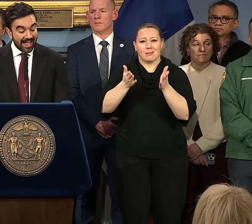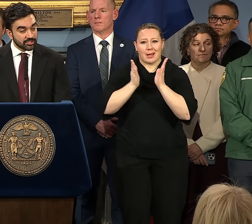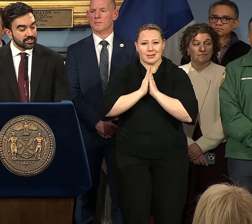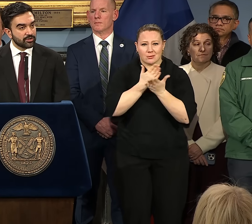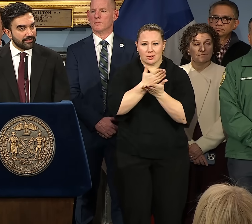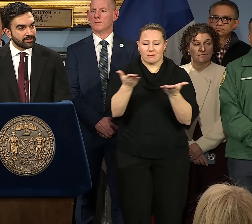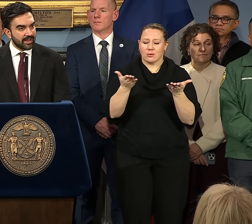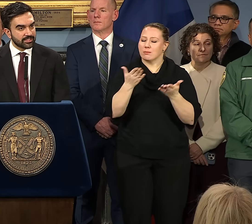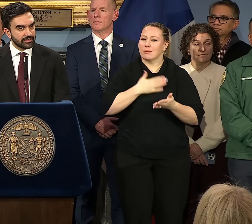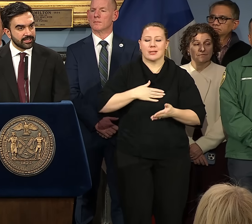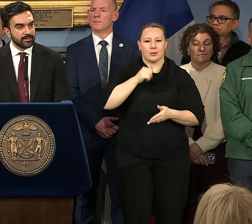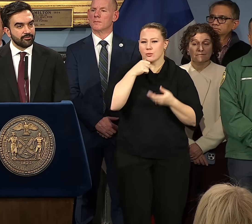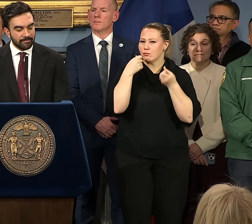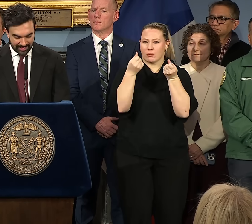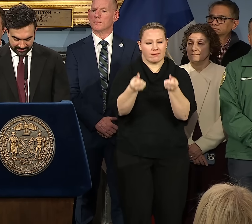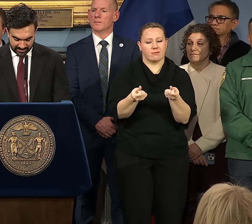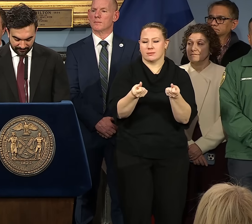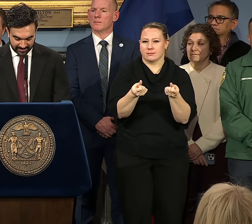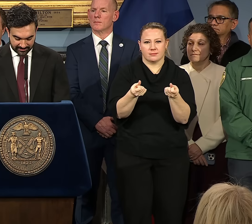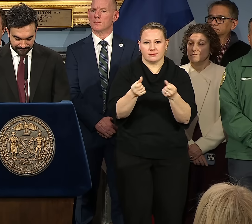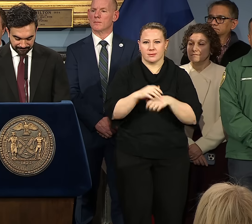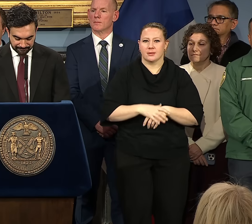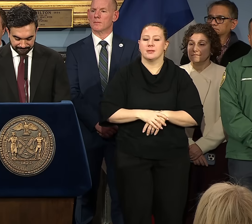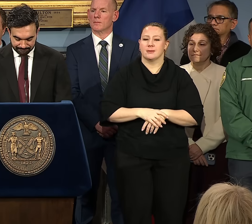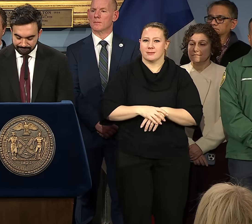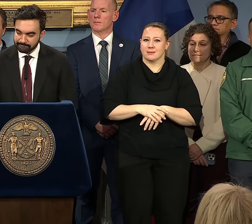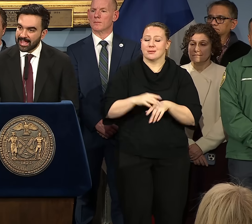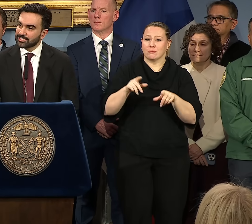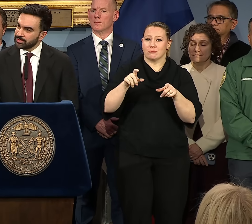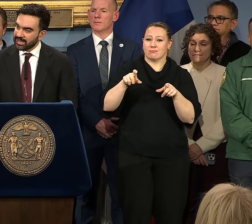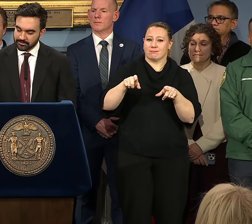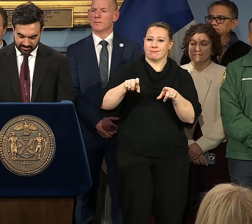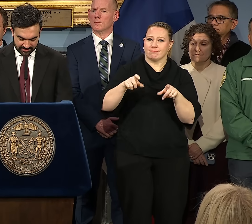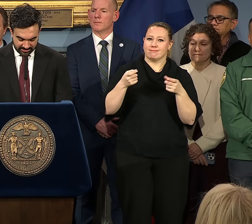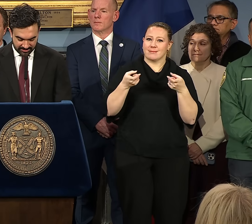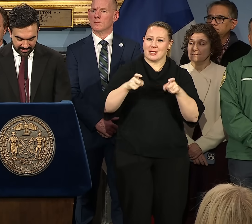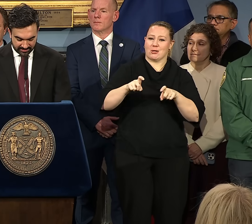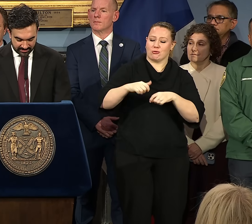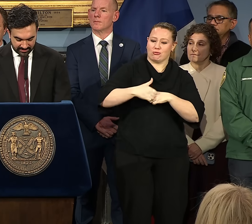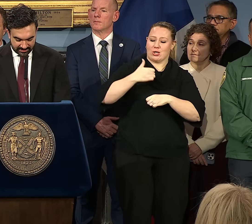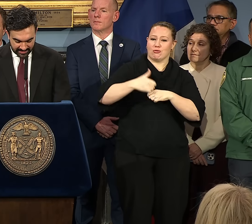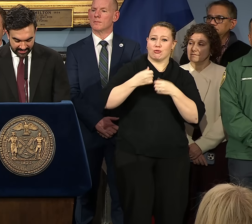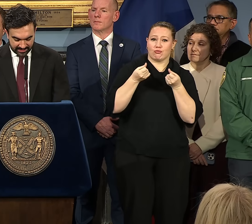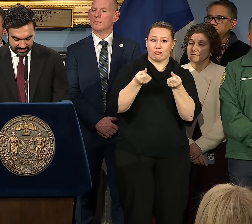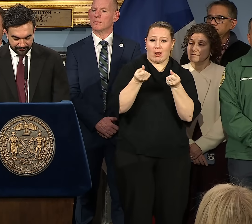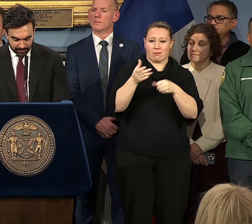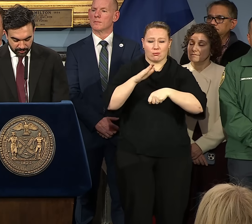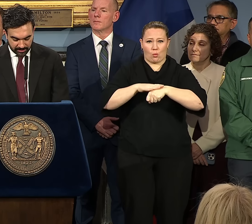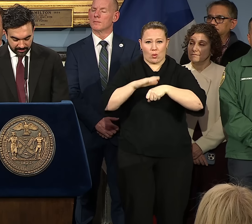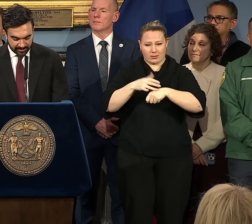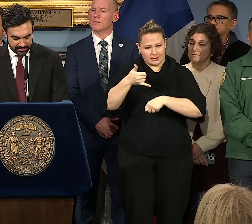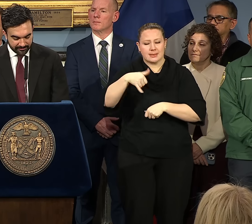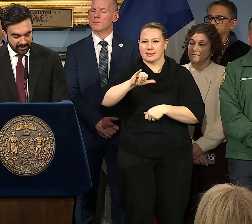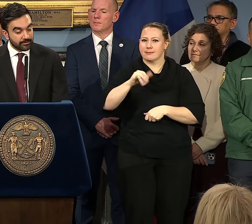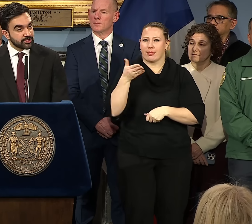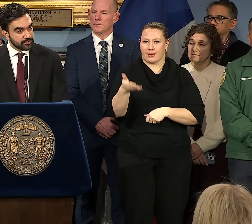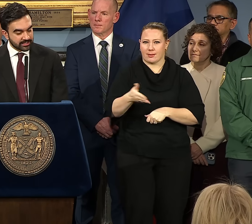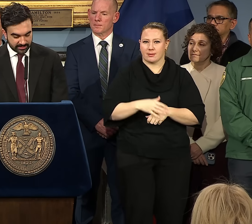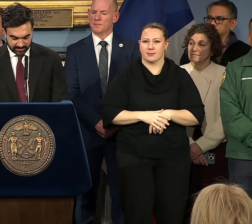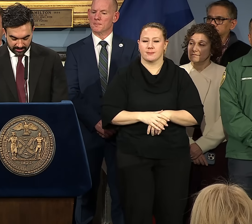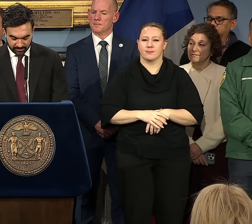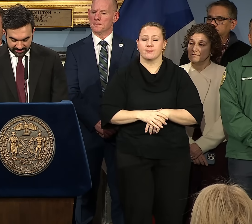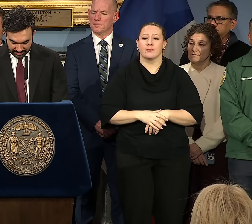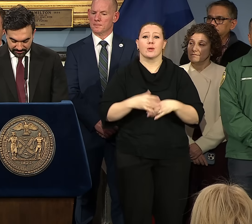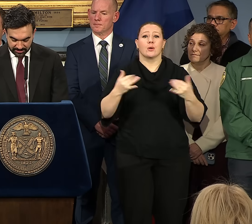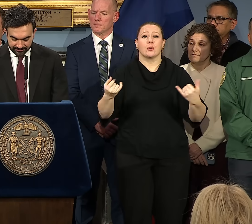A hazardous travel advisory remains in effect. As we announced yesterday, today is a virtual learning day for our